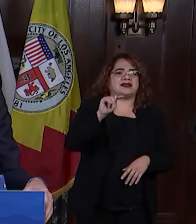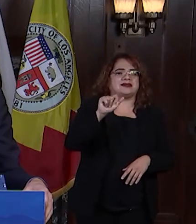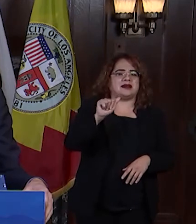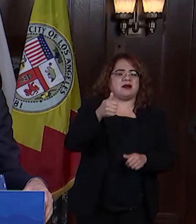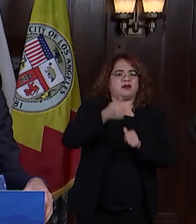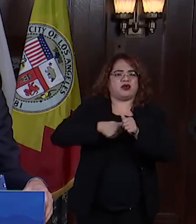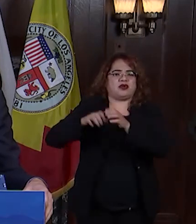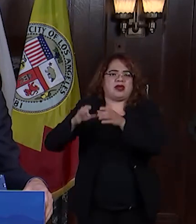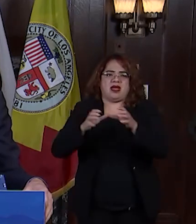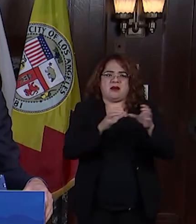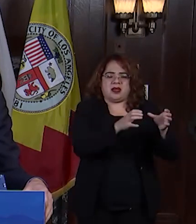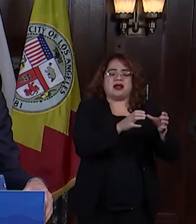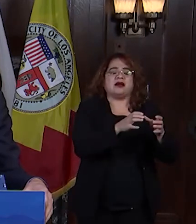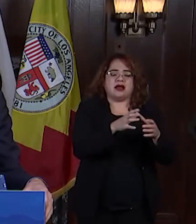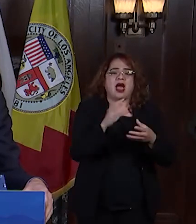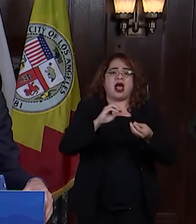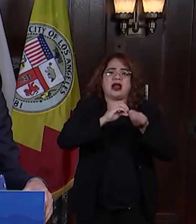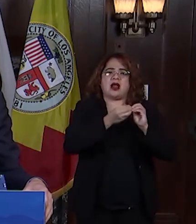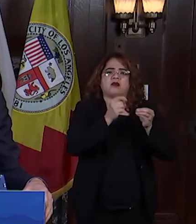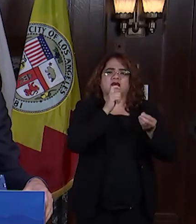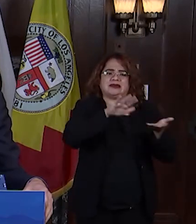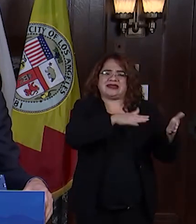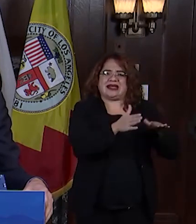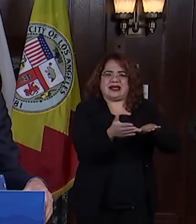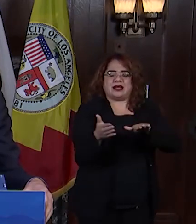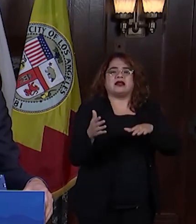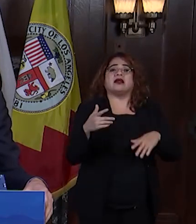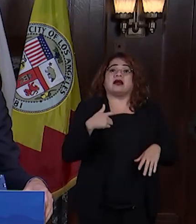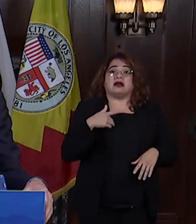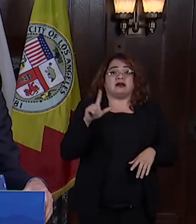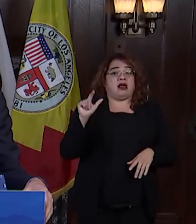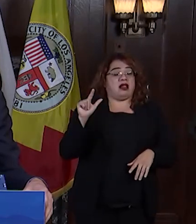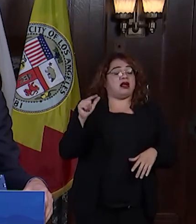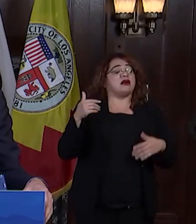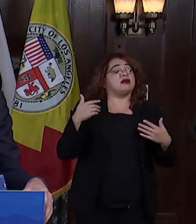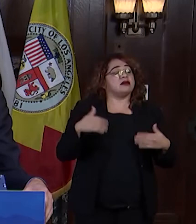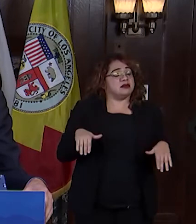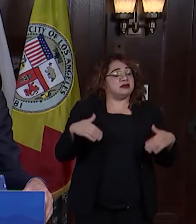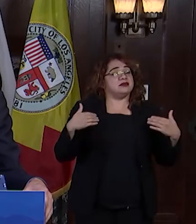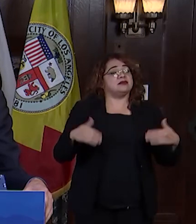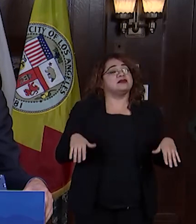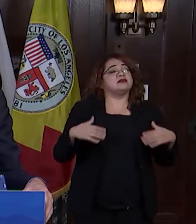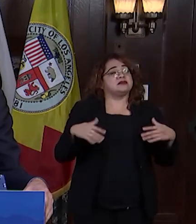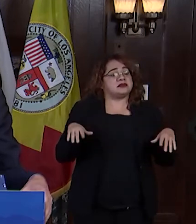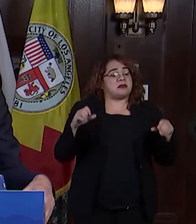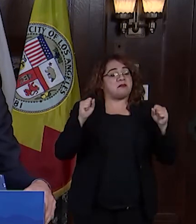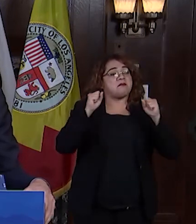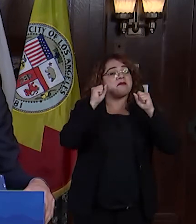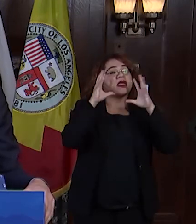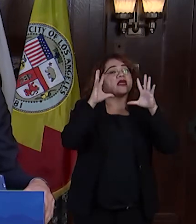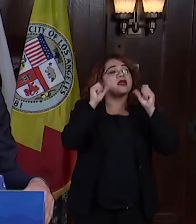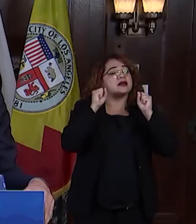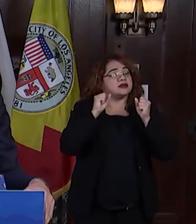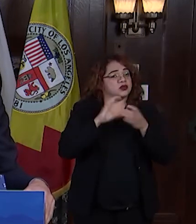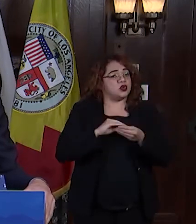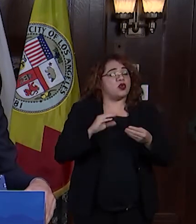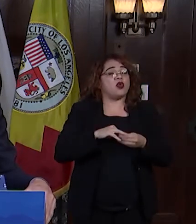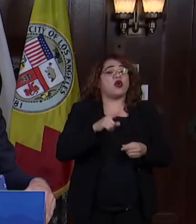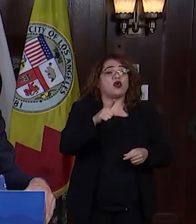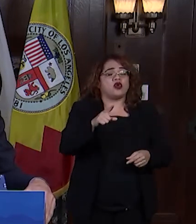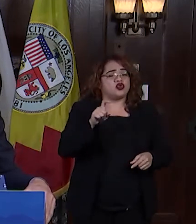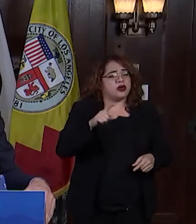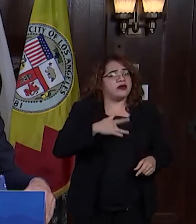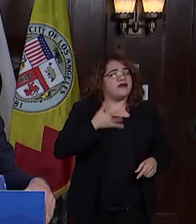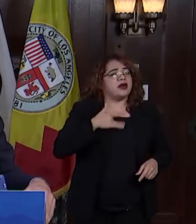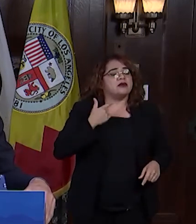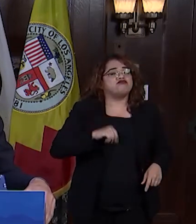fatalities. And I think you look at Los Angeles, and it's an amazing story. We really have done well, and I want everybody listening to feel good about what they